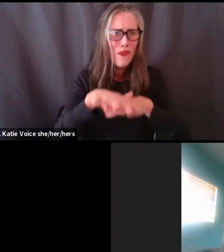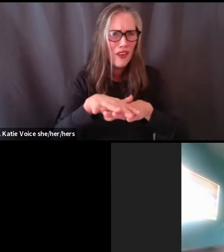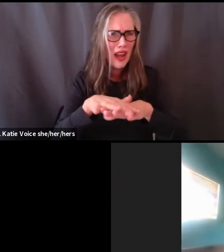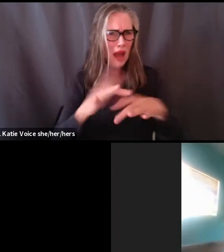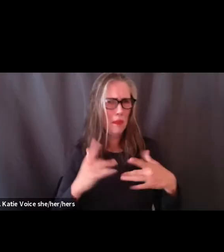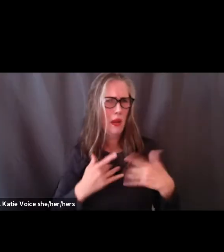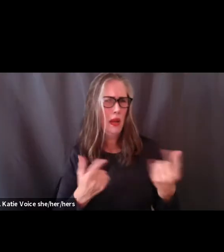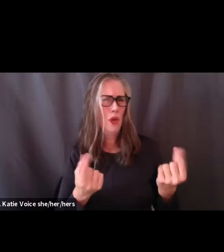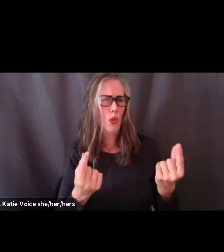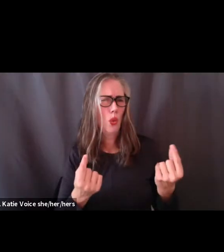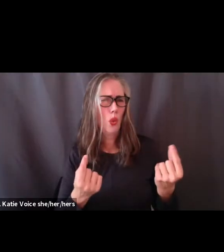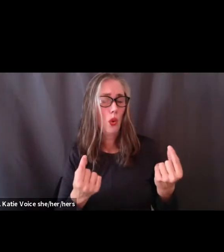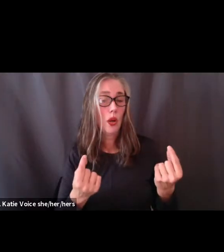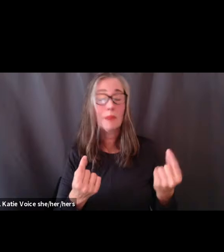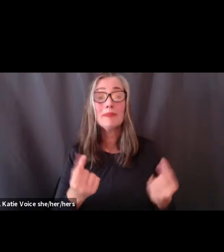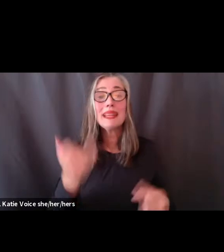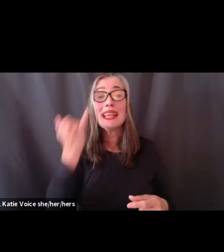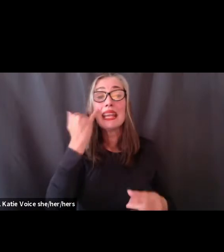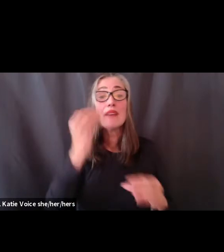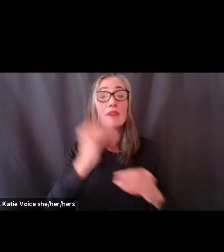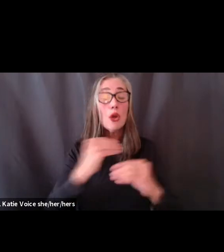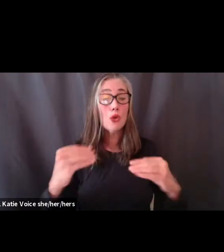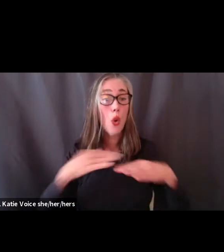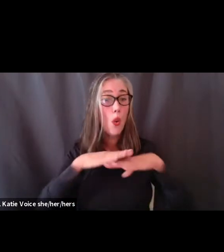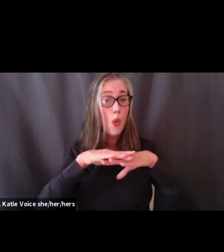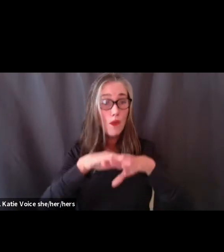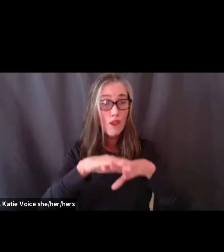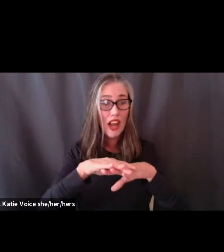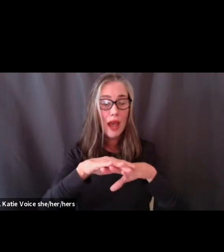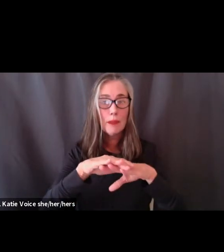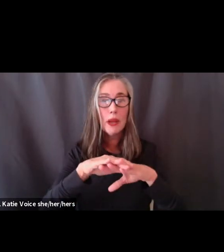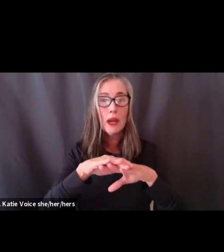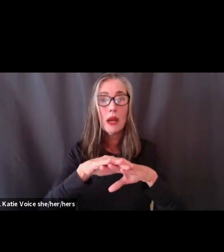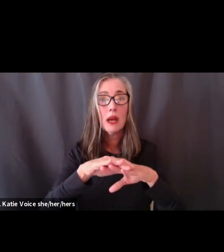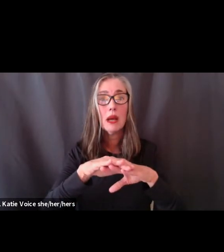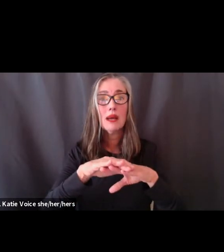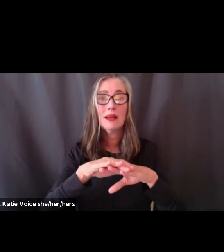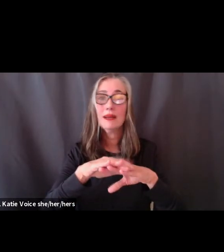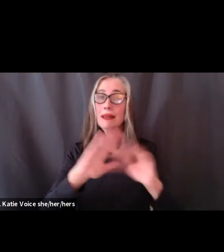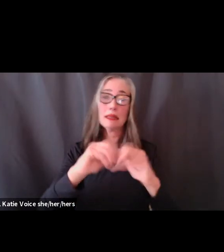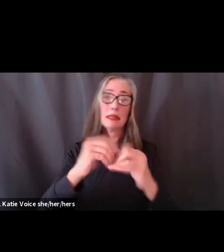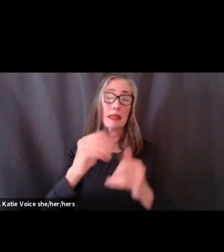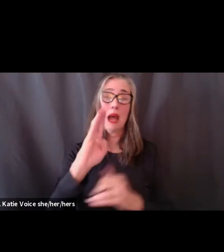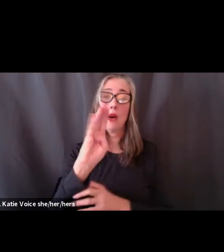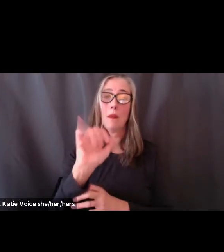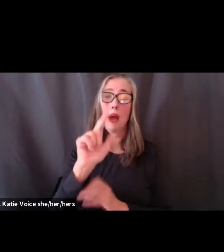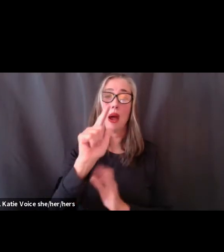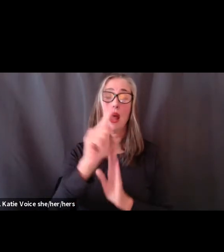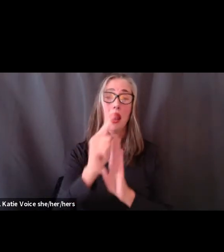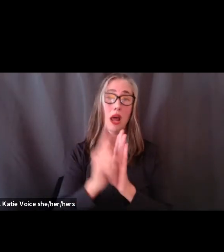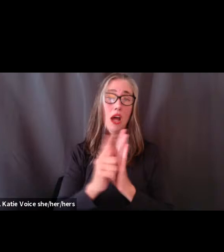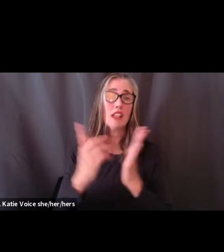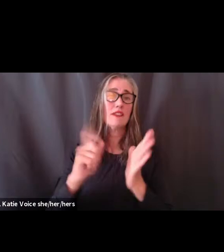in situations where there are no overlaps, and this is just the way the bylaws are currently written, there